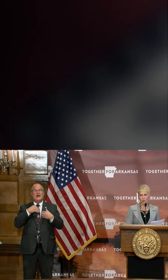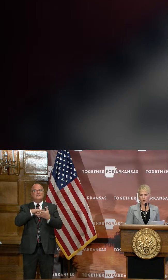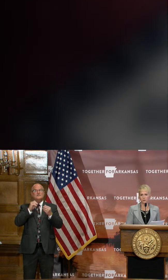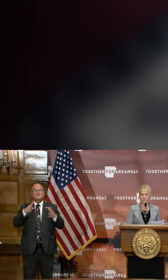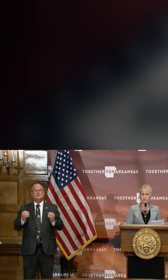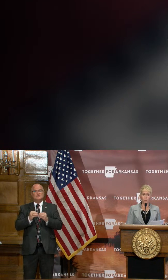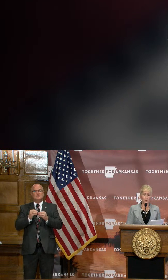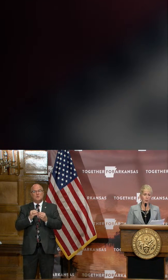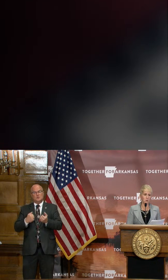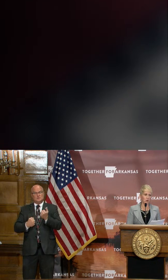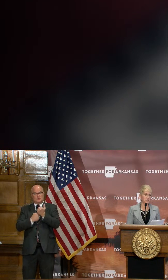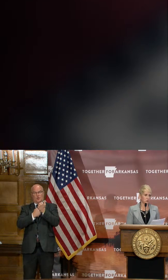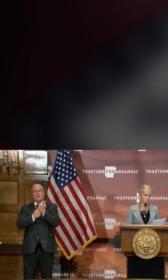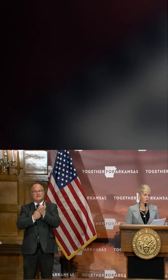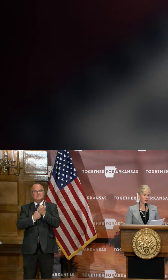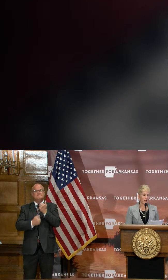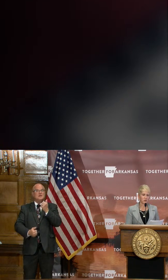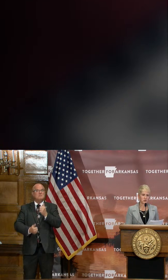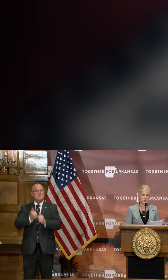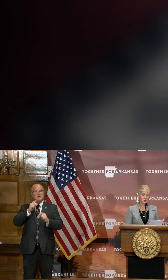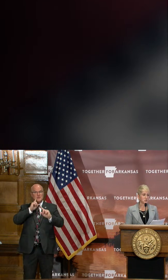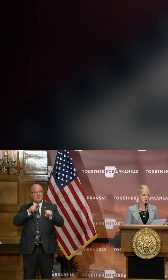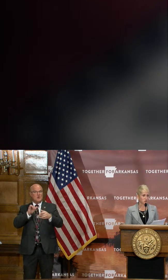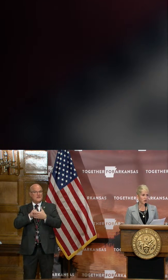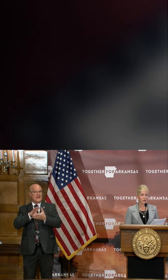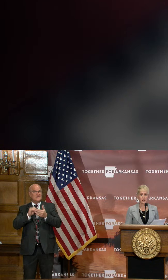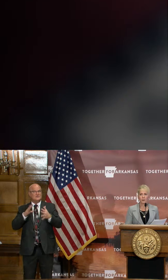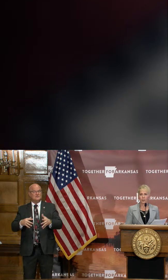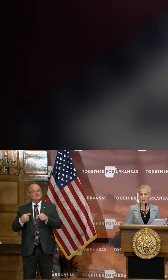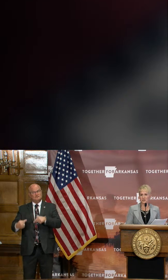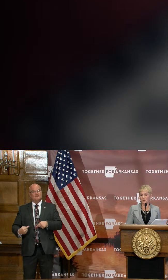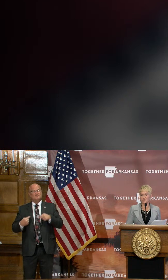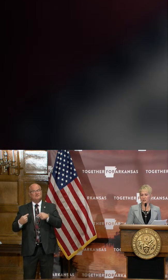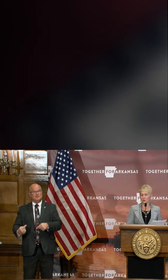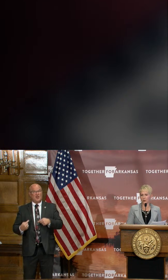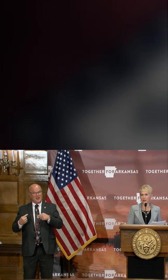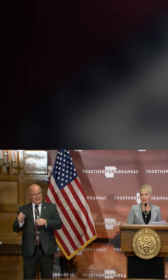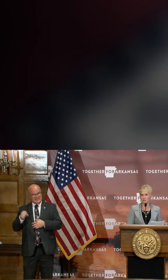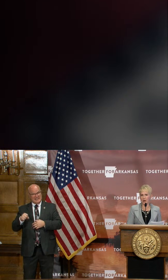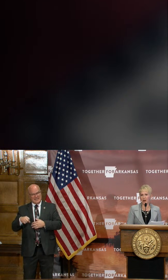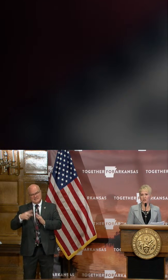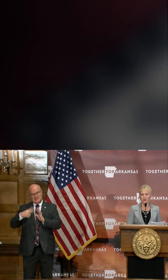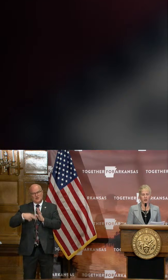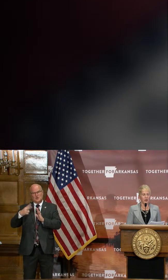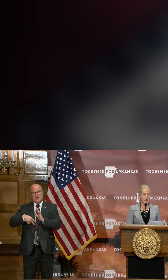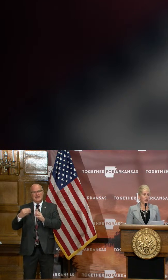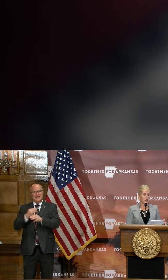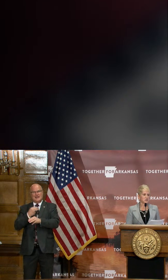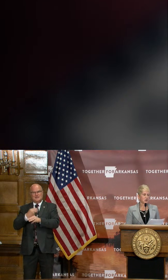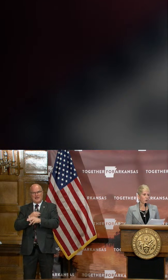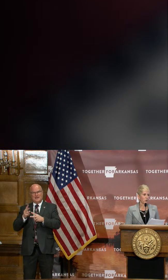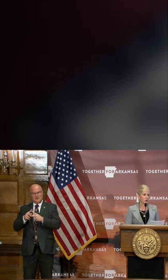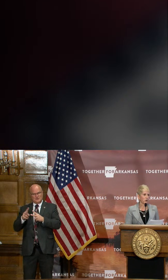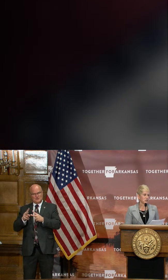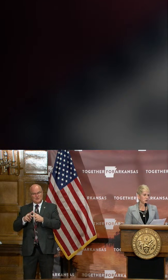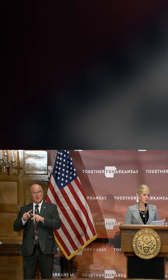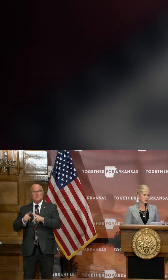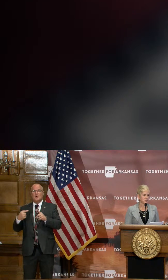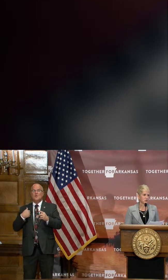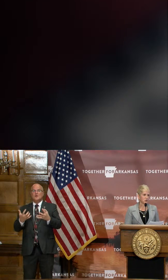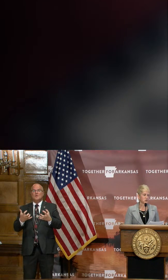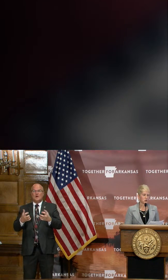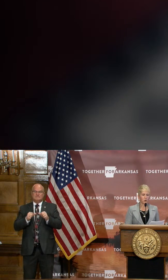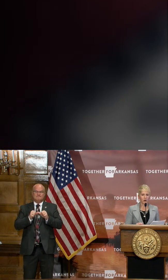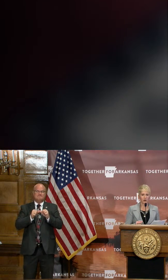extra support. Most are reporting that their students are struggling, especially in reading and math. And so what we want to do